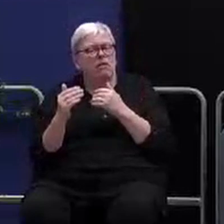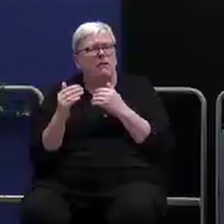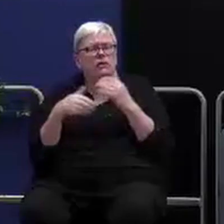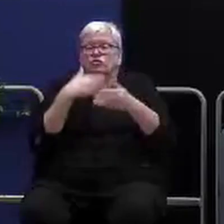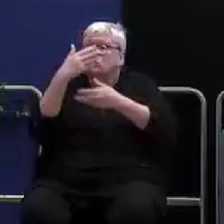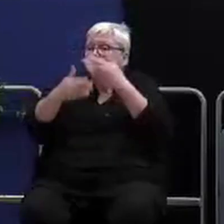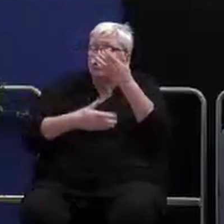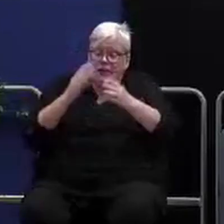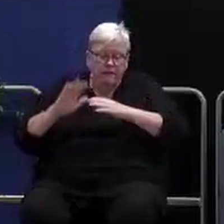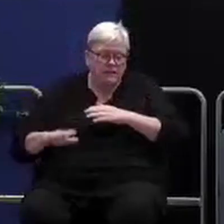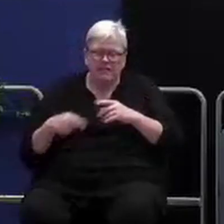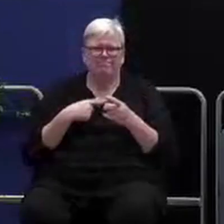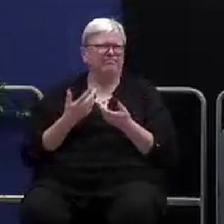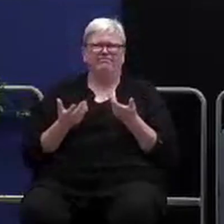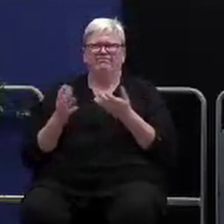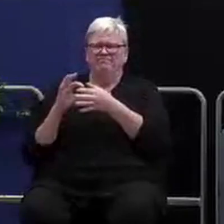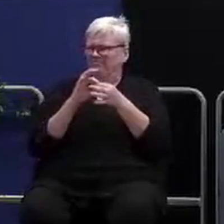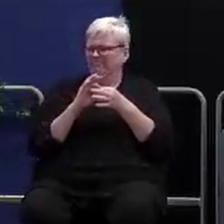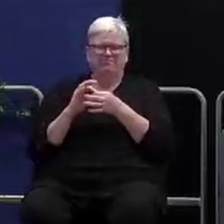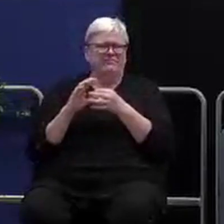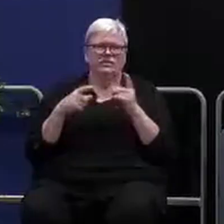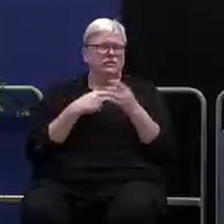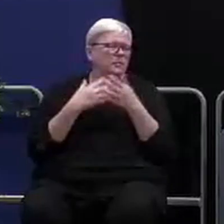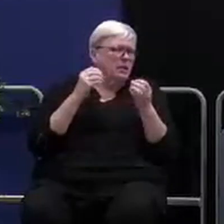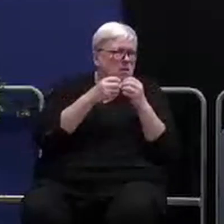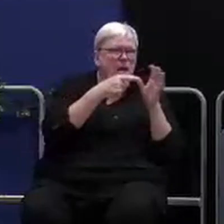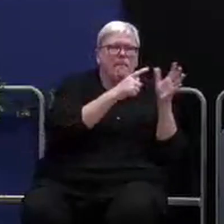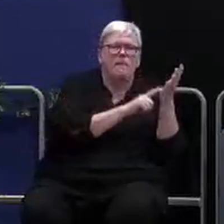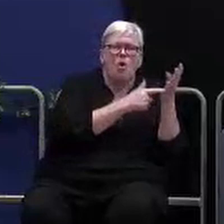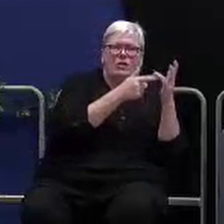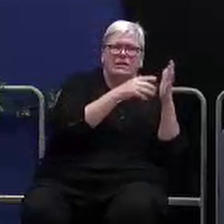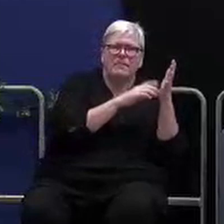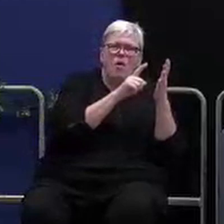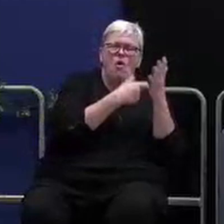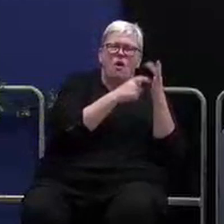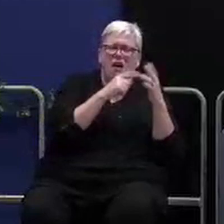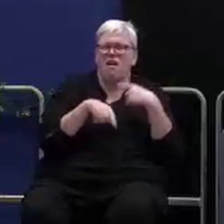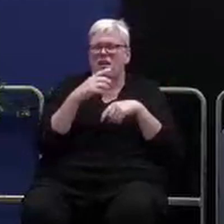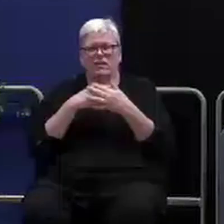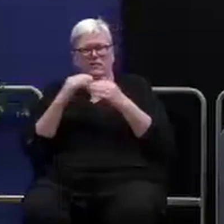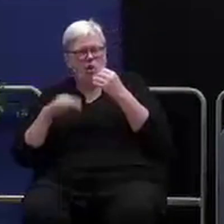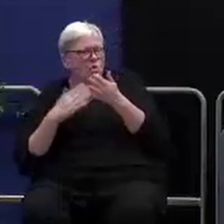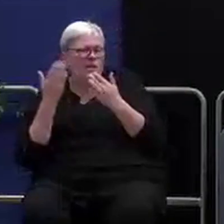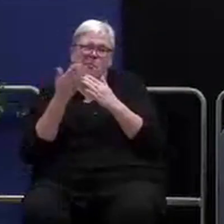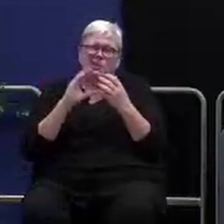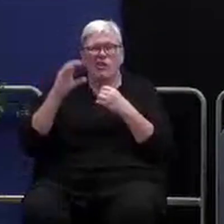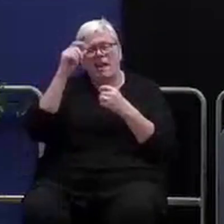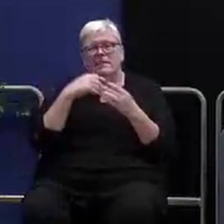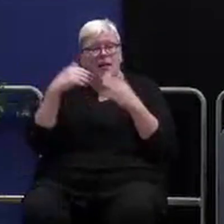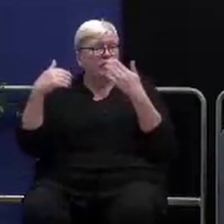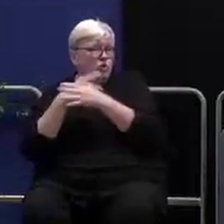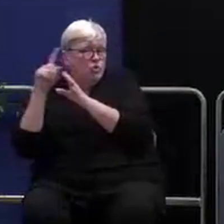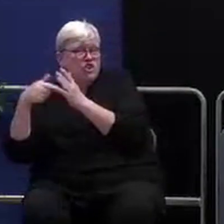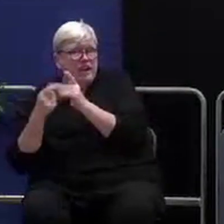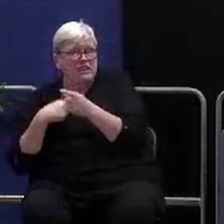of her childhood don't cohere. Much of it was spent in Baltimore in a series of lower middle class and immigrant neighborhoods, some of it in New Jersey, where she stayed